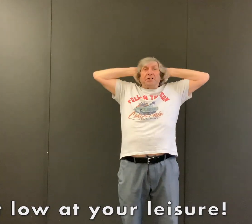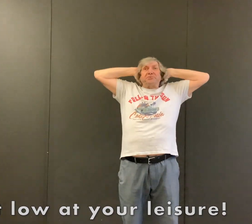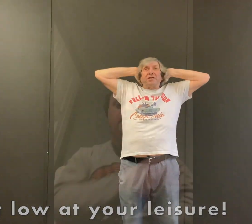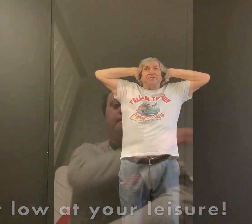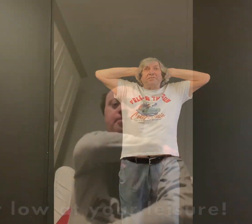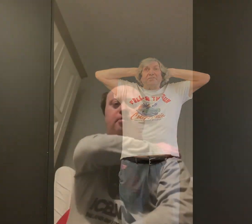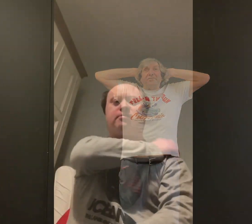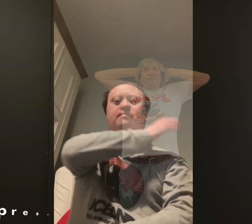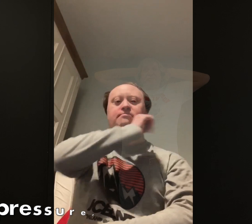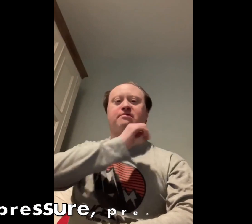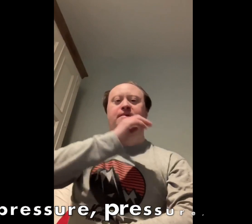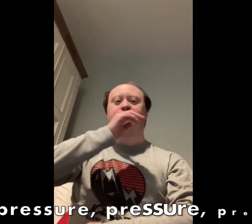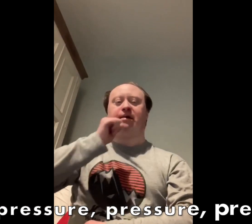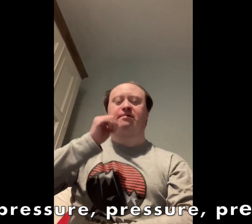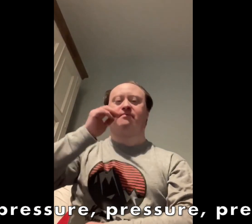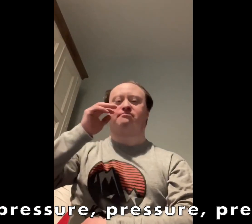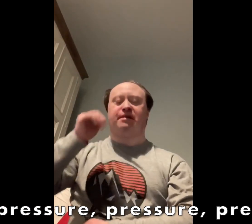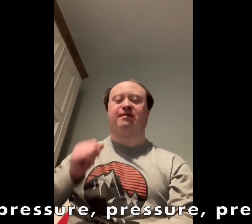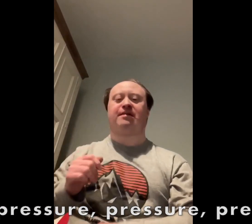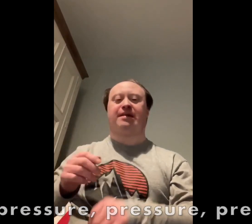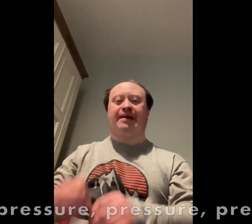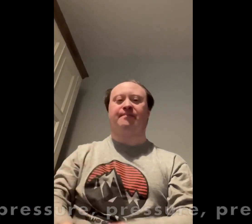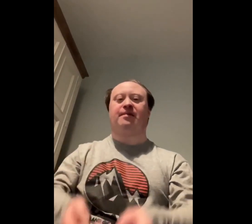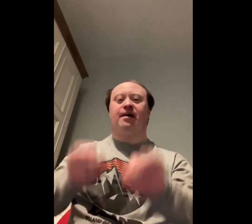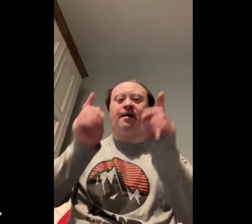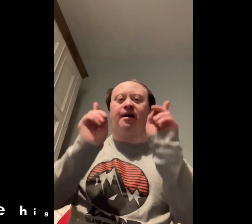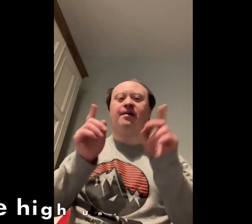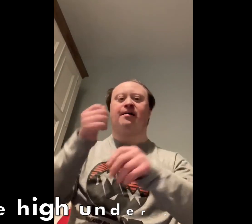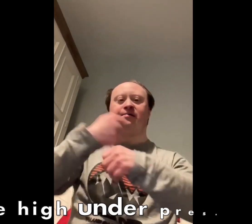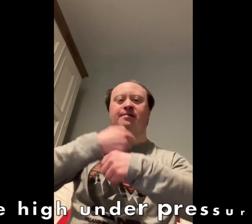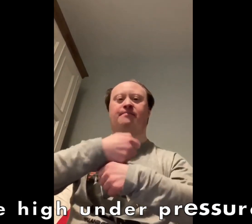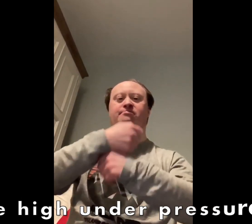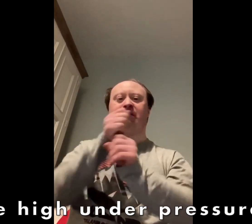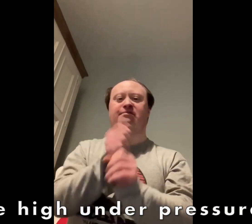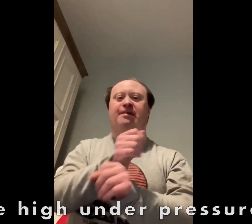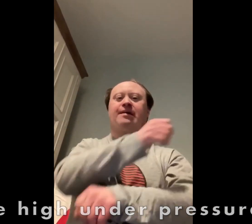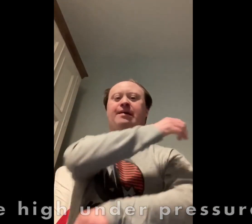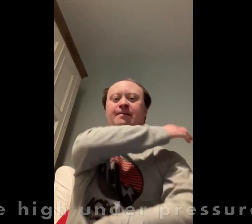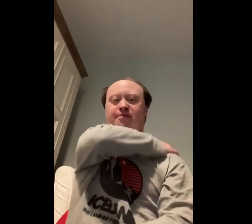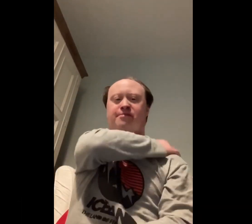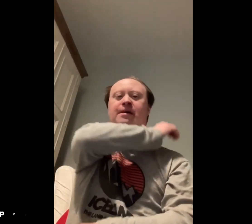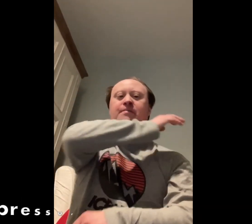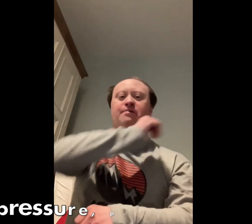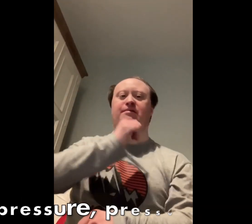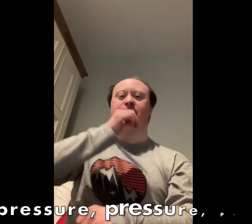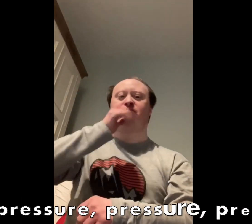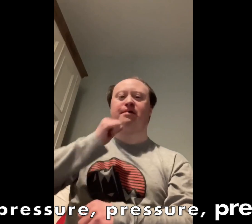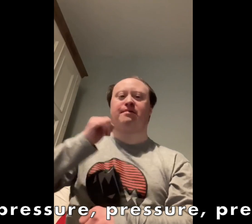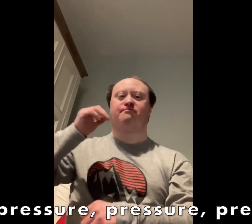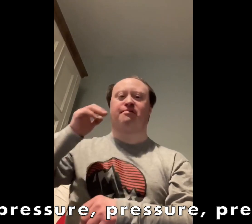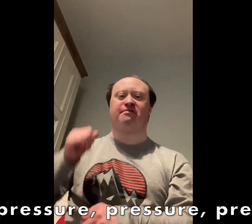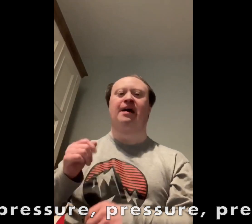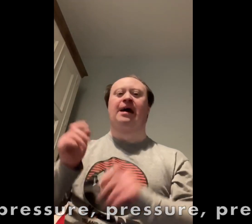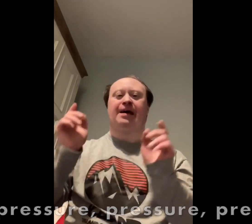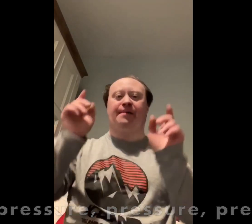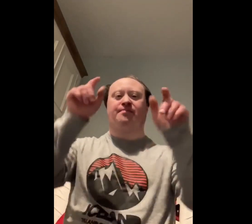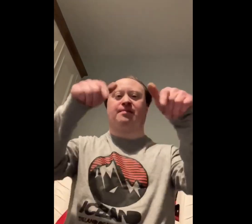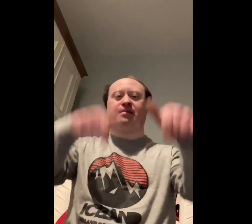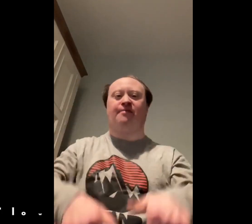leisure. Blood pressure can be high under pressure. Blood pressure keep it